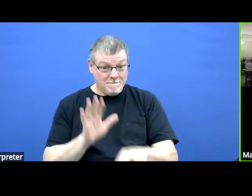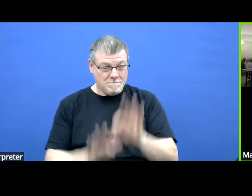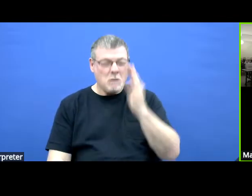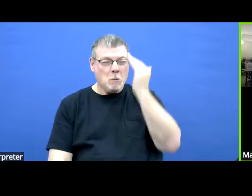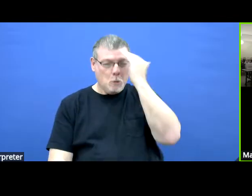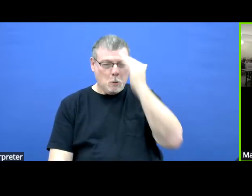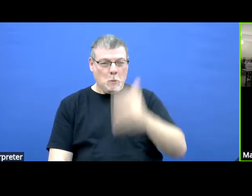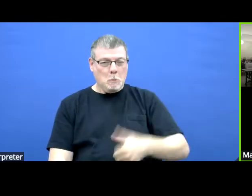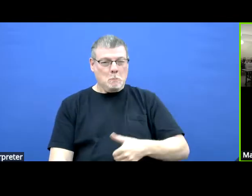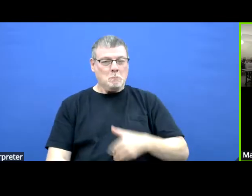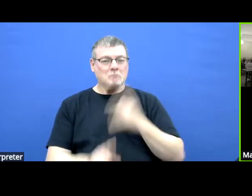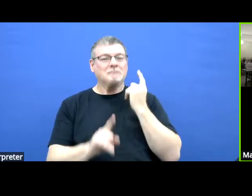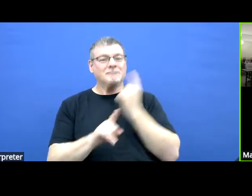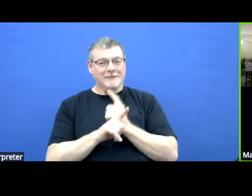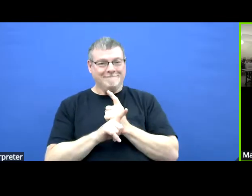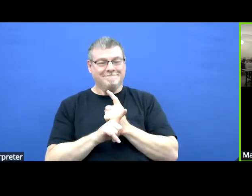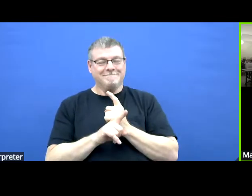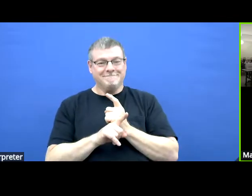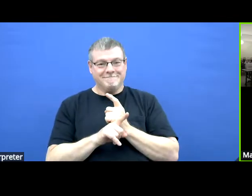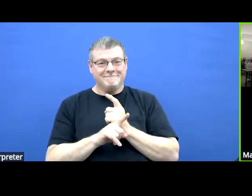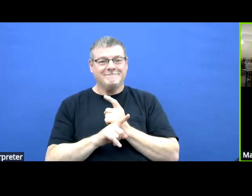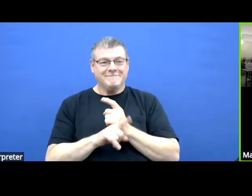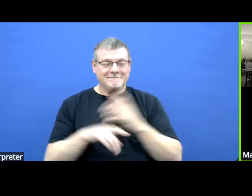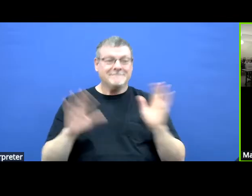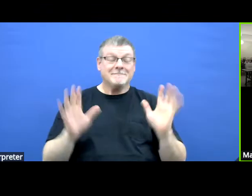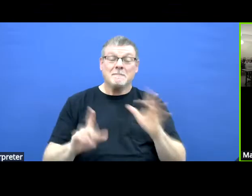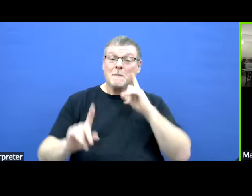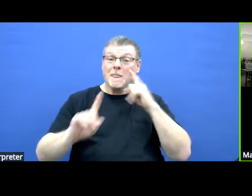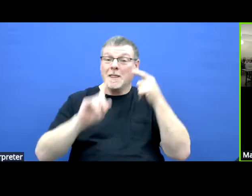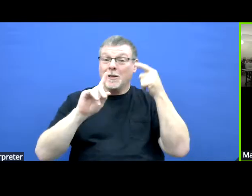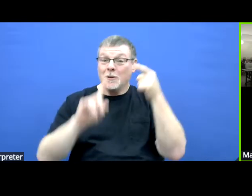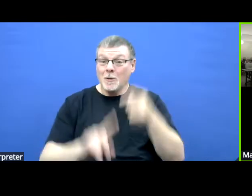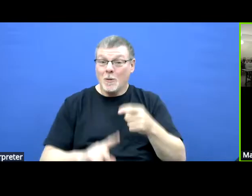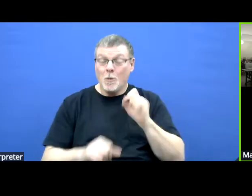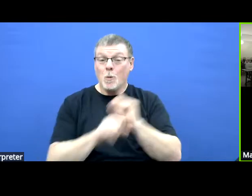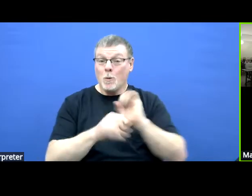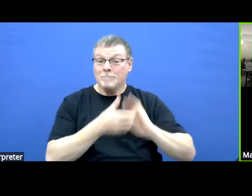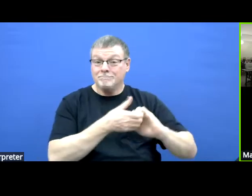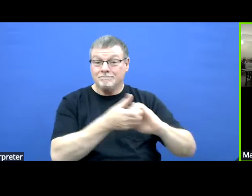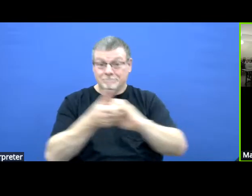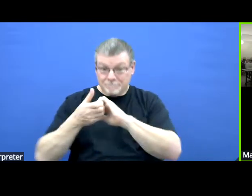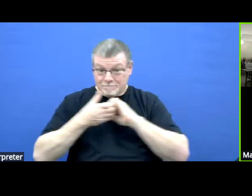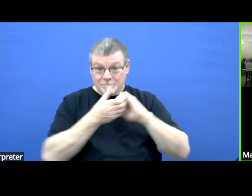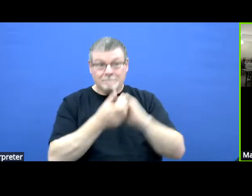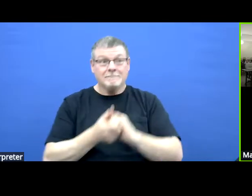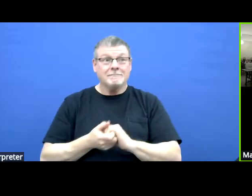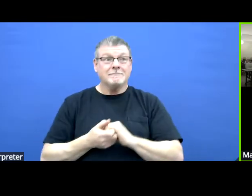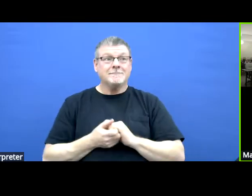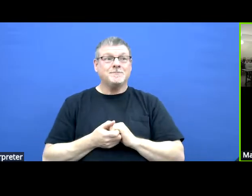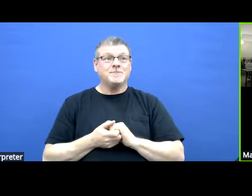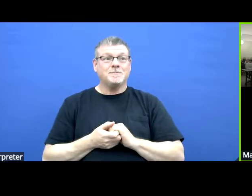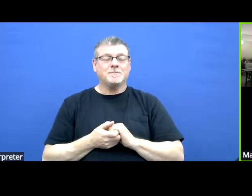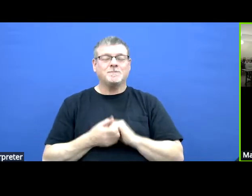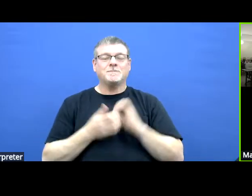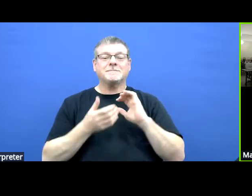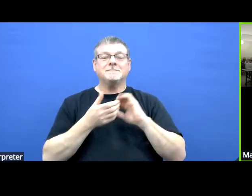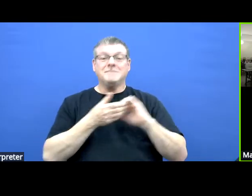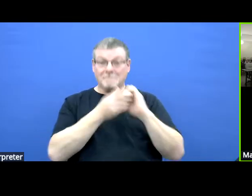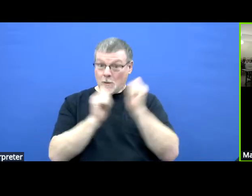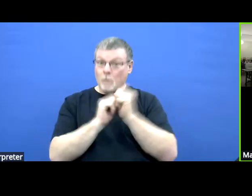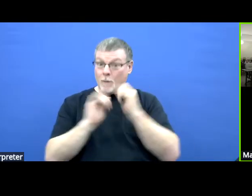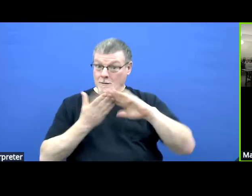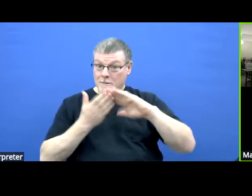was the right place for us. Our goal is to work collaboratively with the